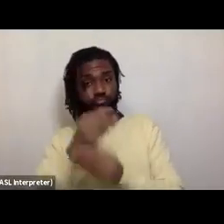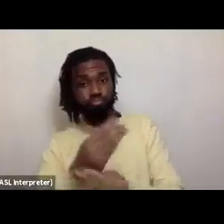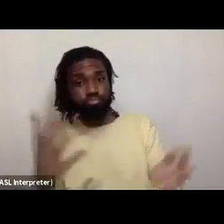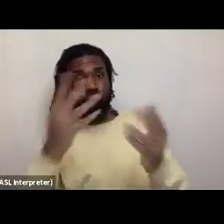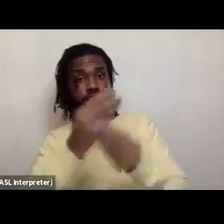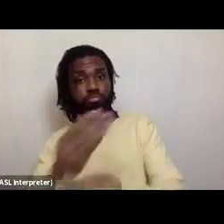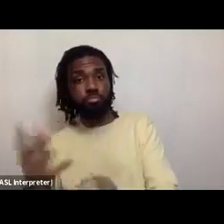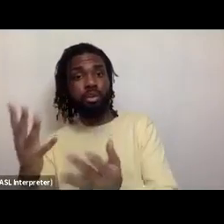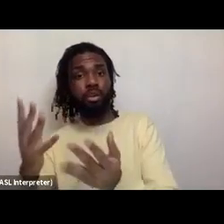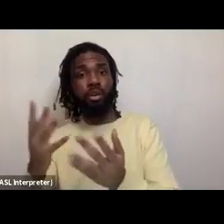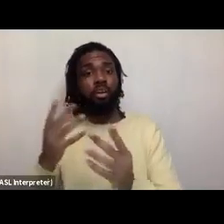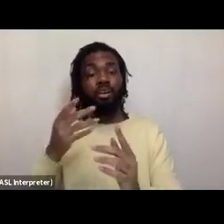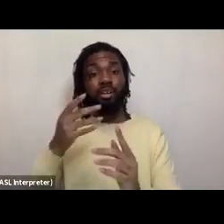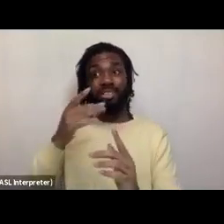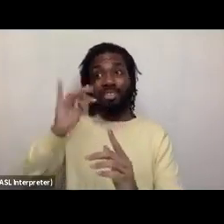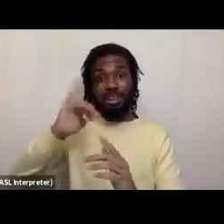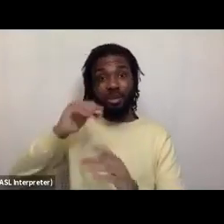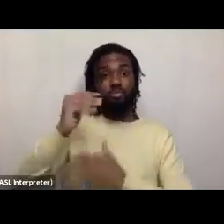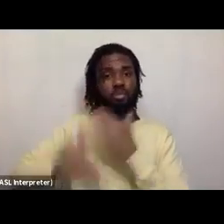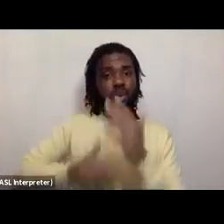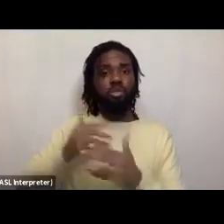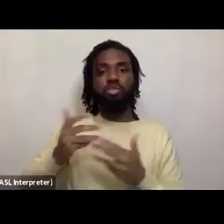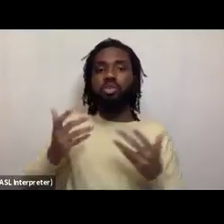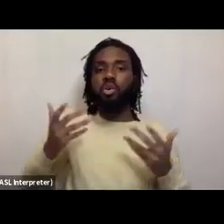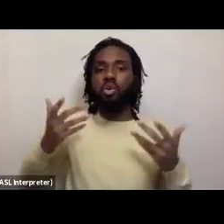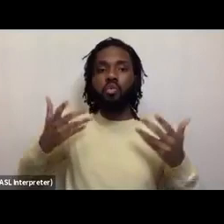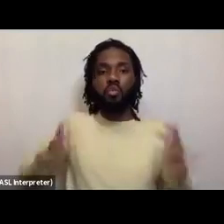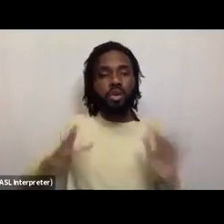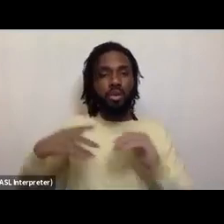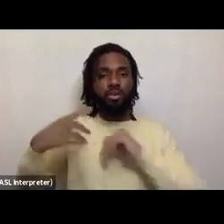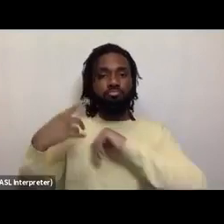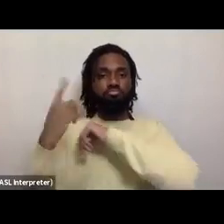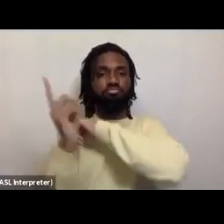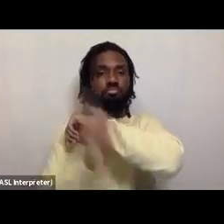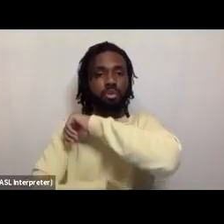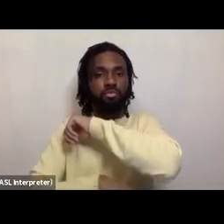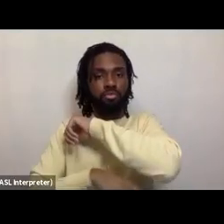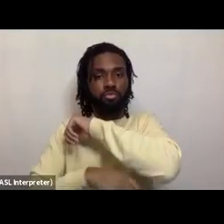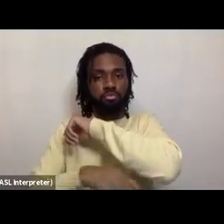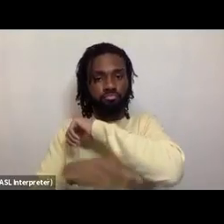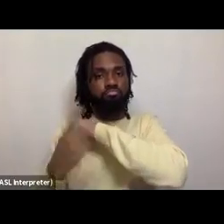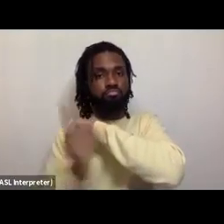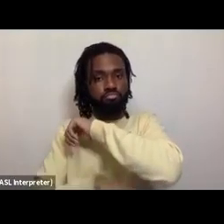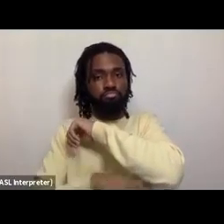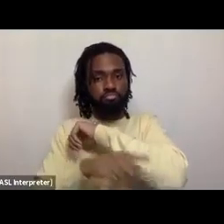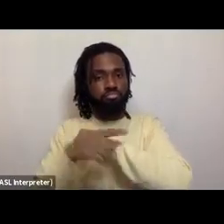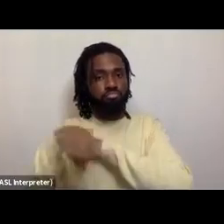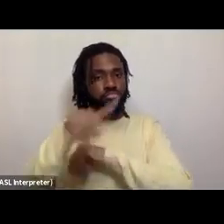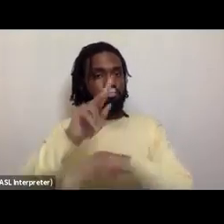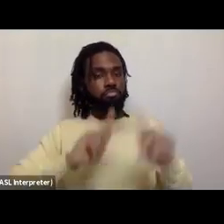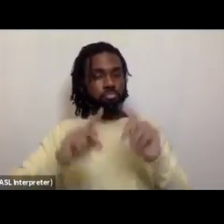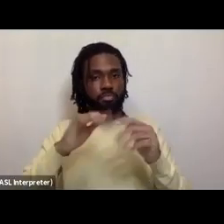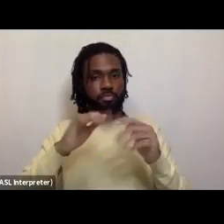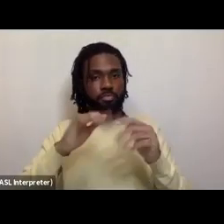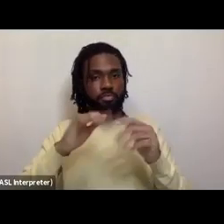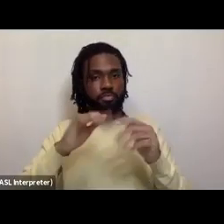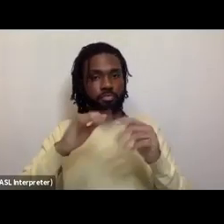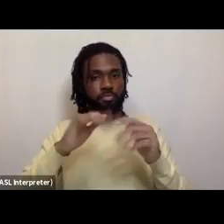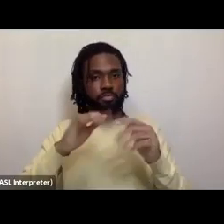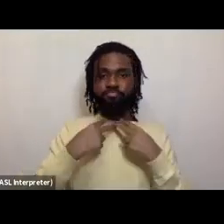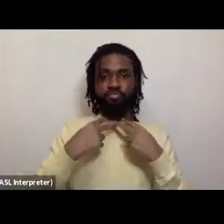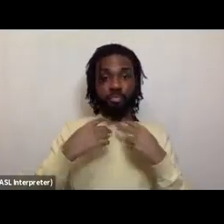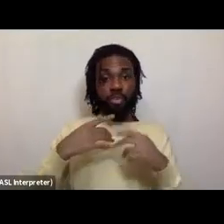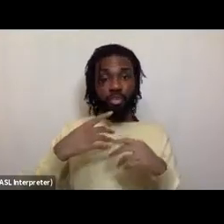is itself done in a punitive and carceral way, right? That system is used by the state